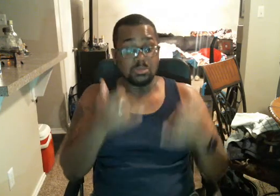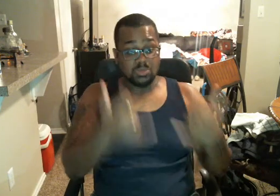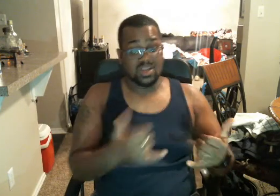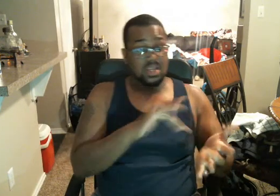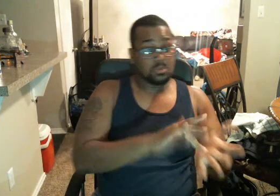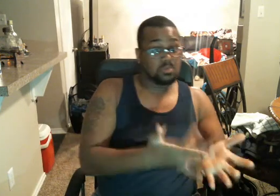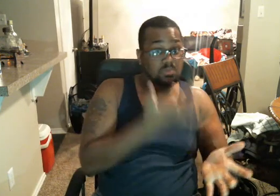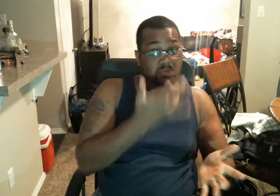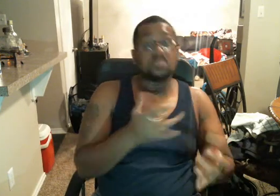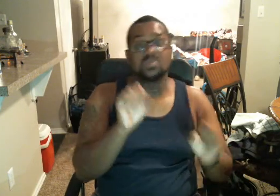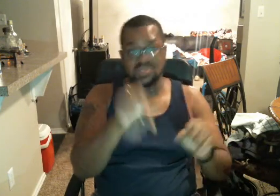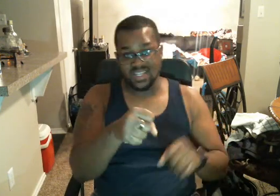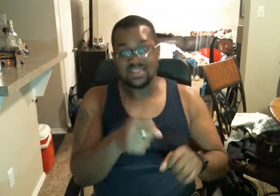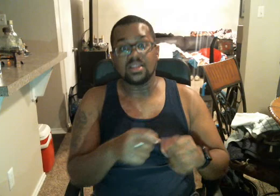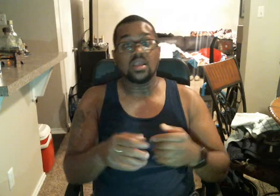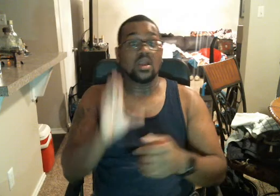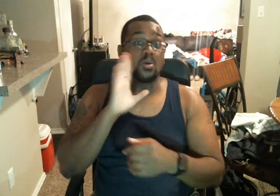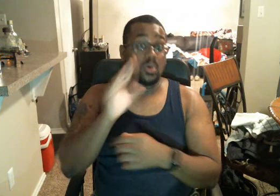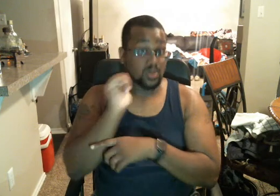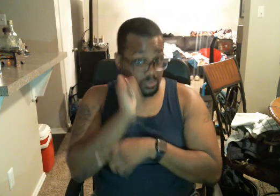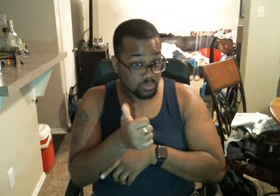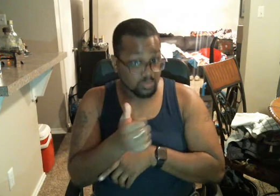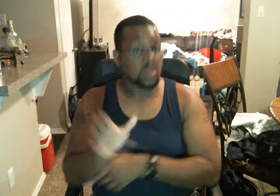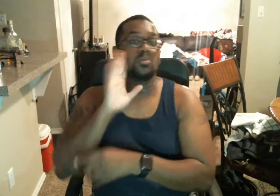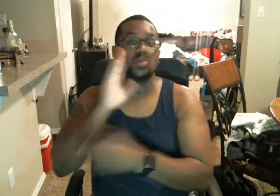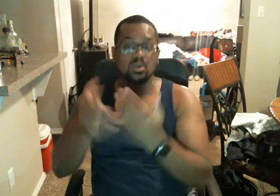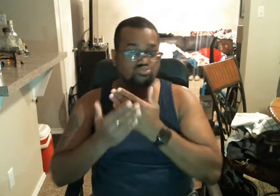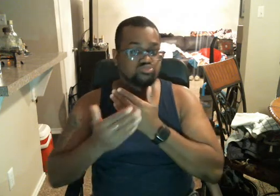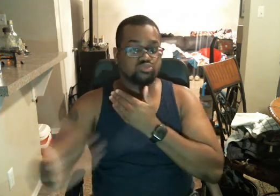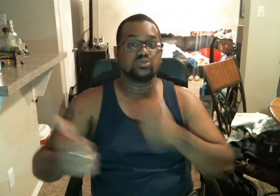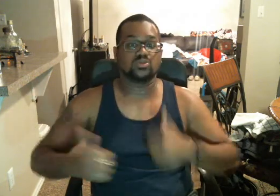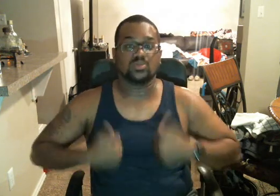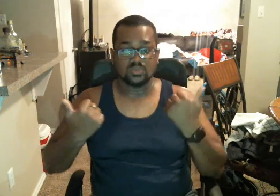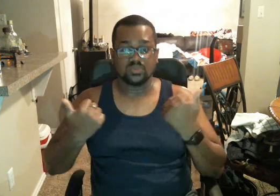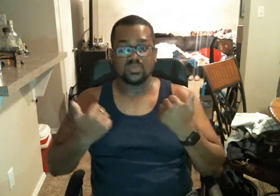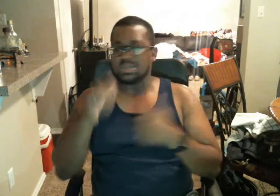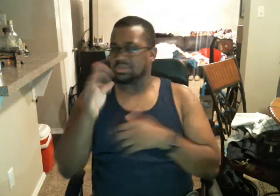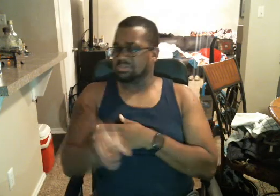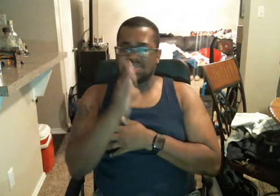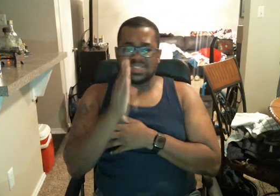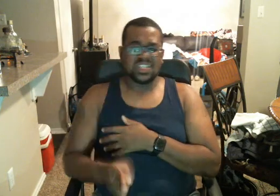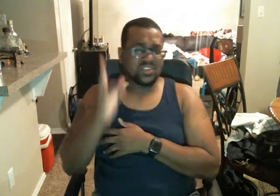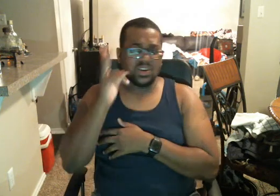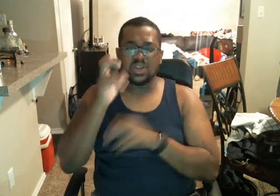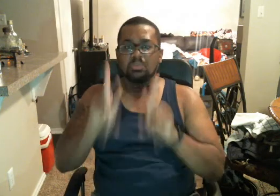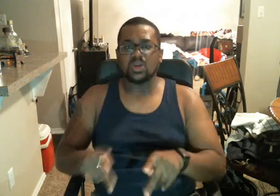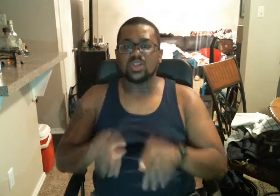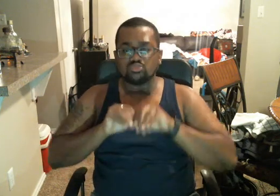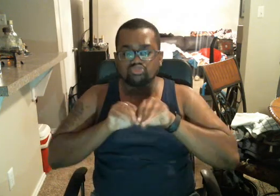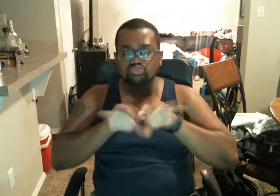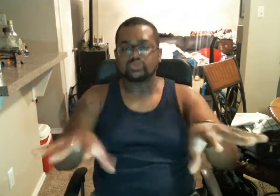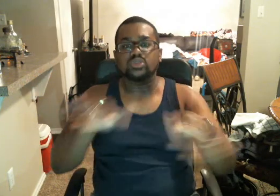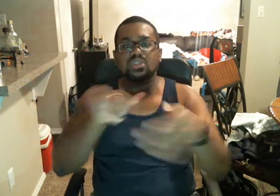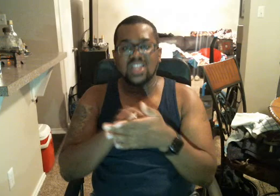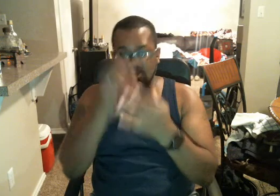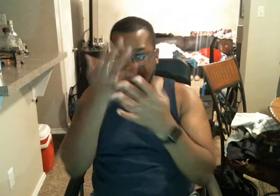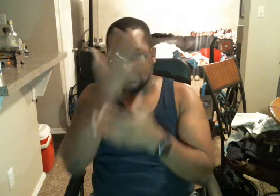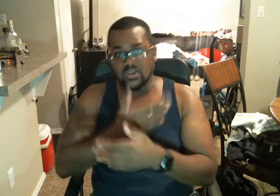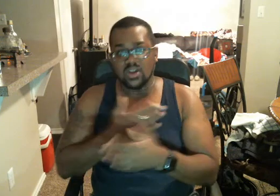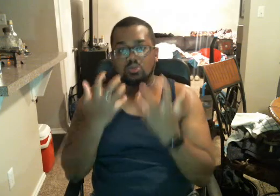be on medication the rest of my life. Those are words that you seldom hear people say in front of a crowd. And that is one of the reasons why I want to be here tonight. Because